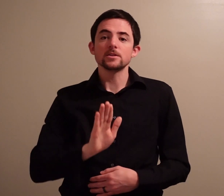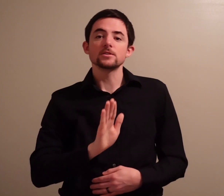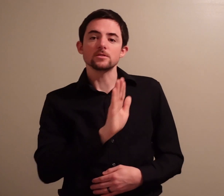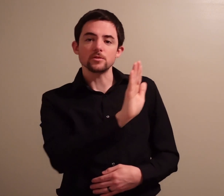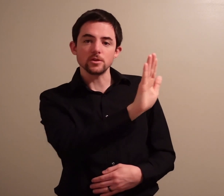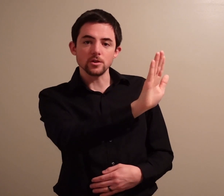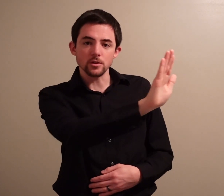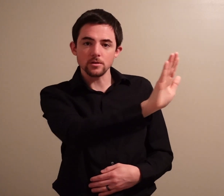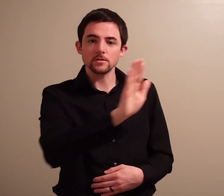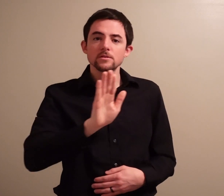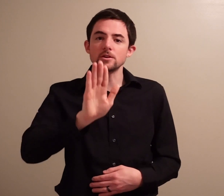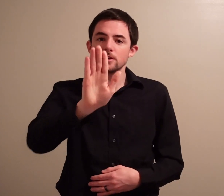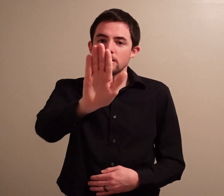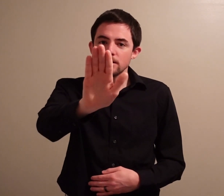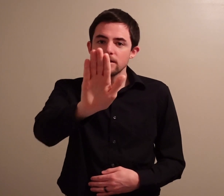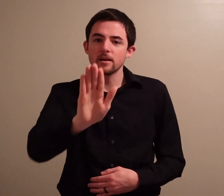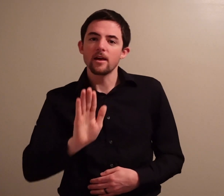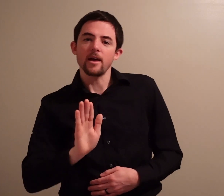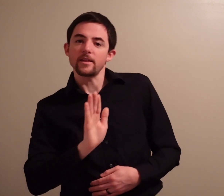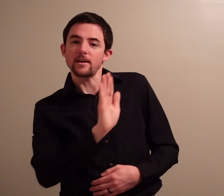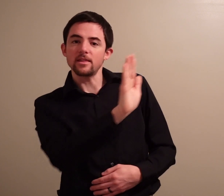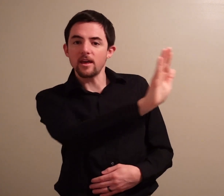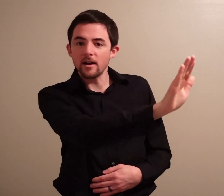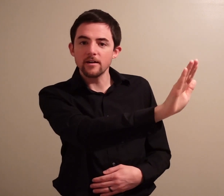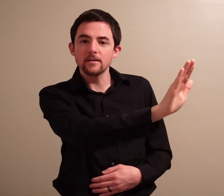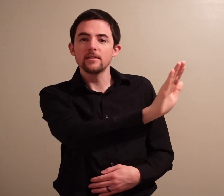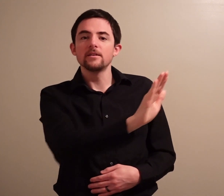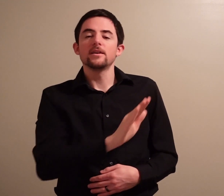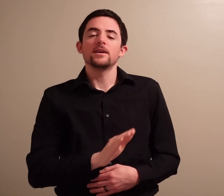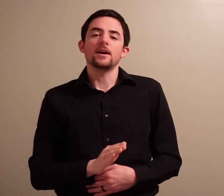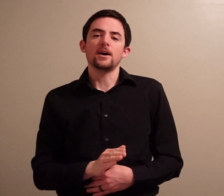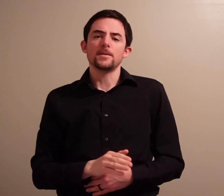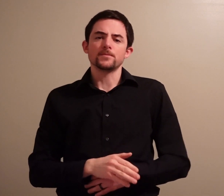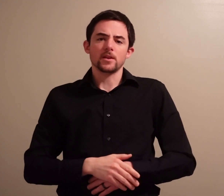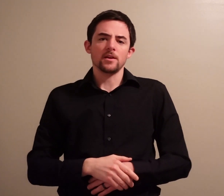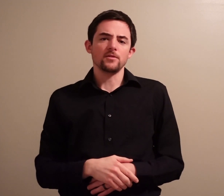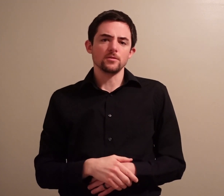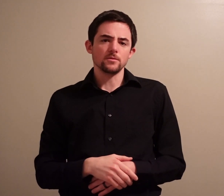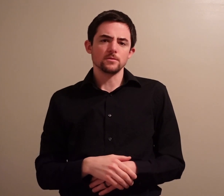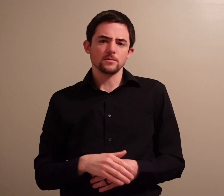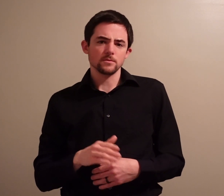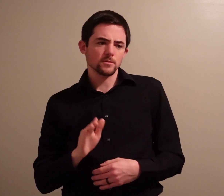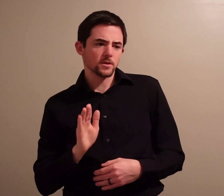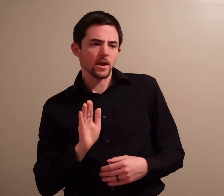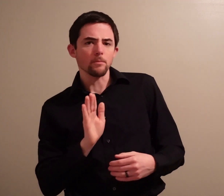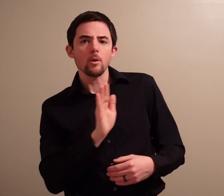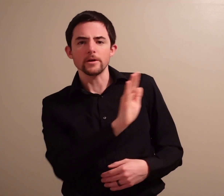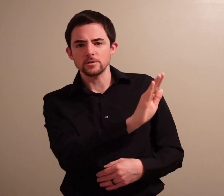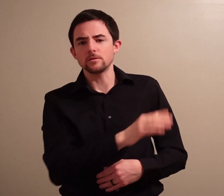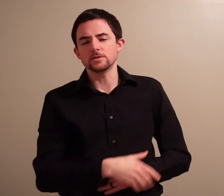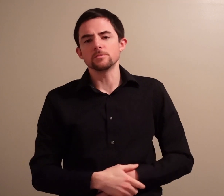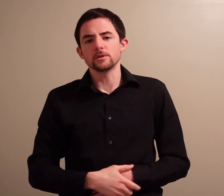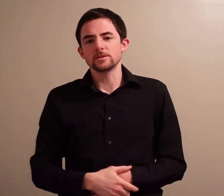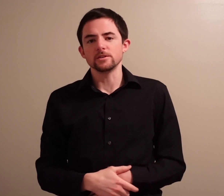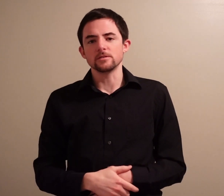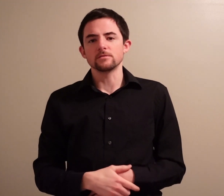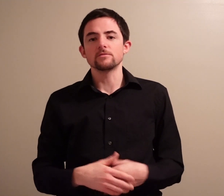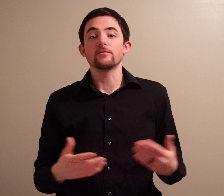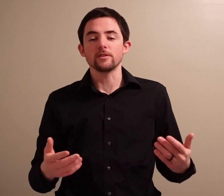So your and like their, if you can point towards the person you're referring